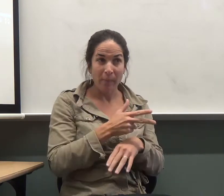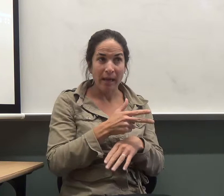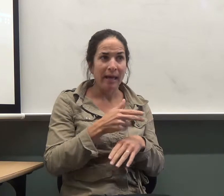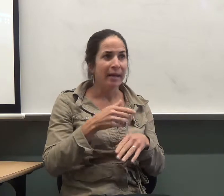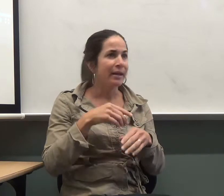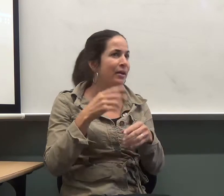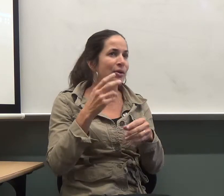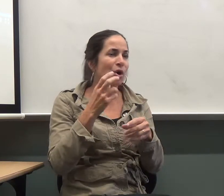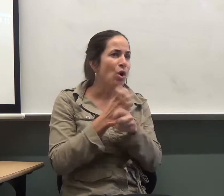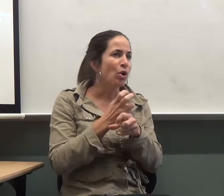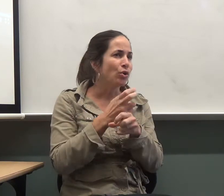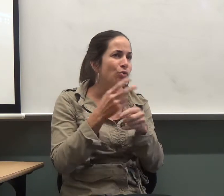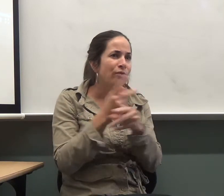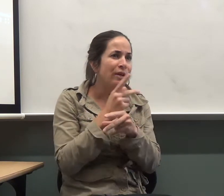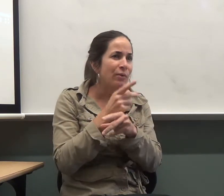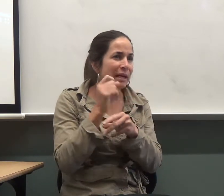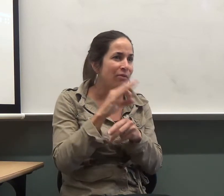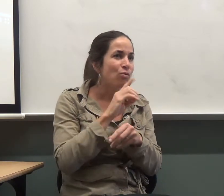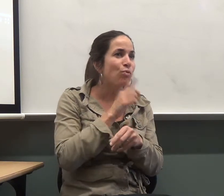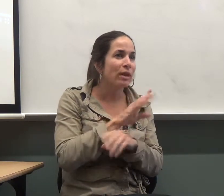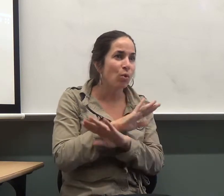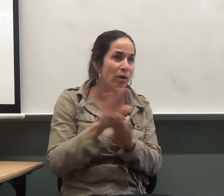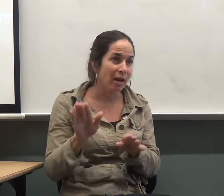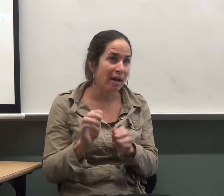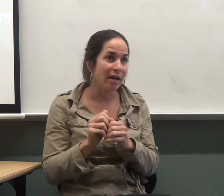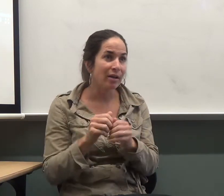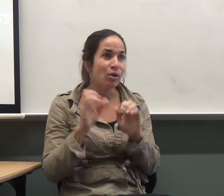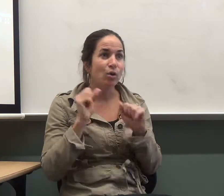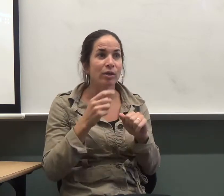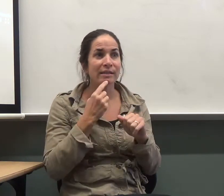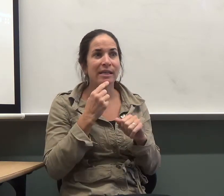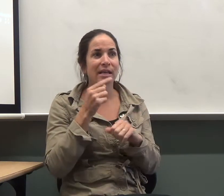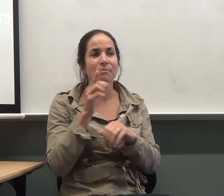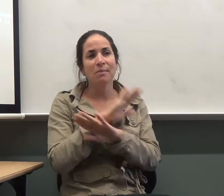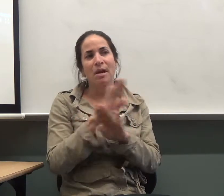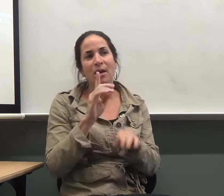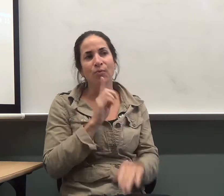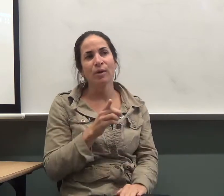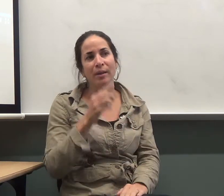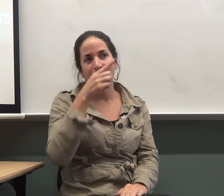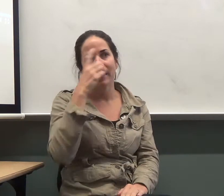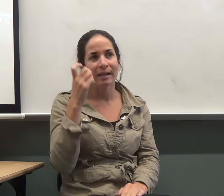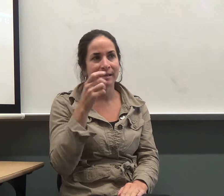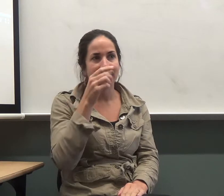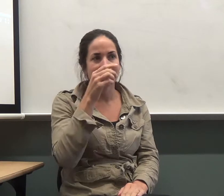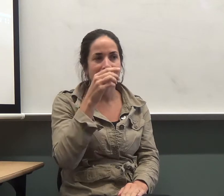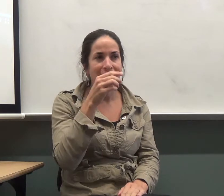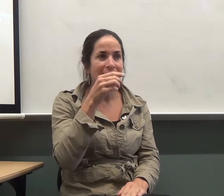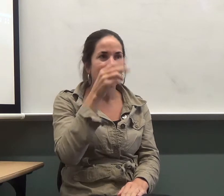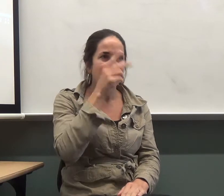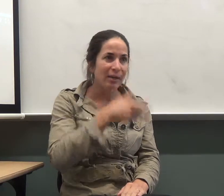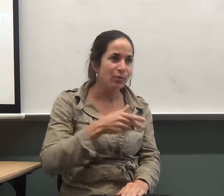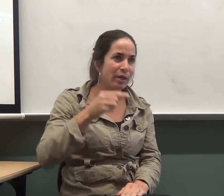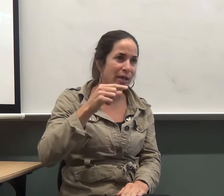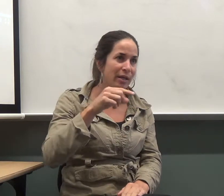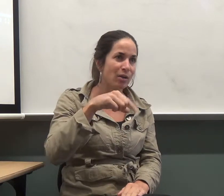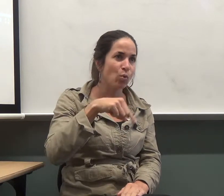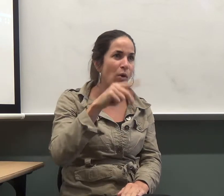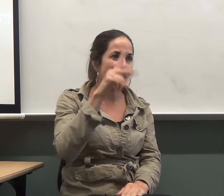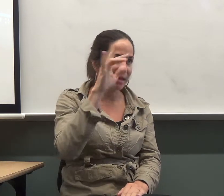real or not real. Oh, yeah. And we could say it's not real because it's so bad. Or we could say it's real because it's so